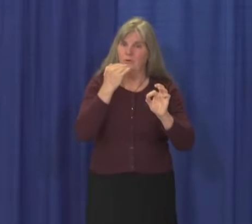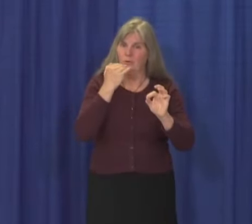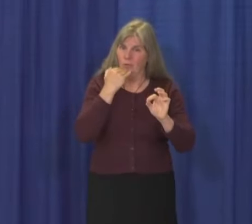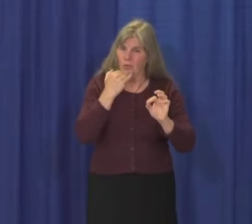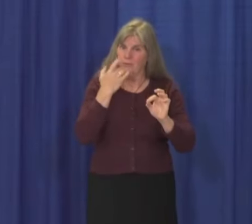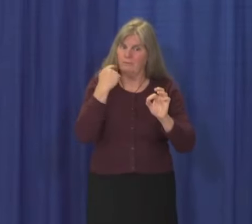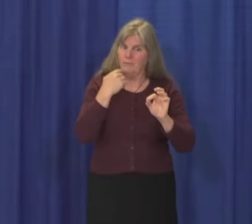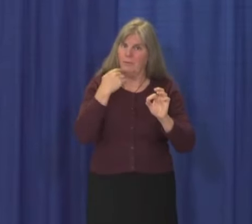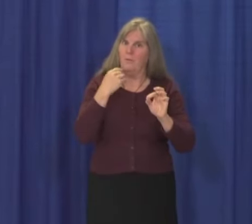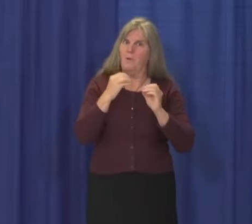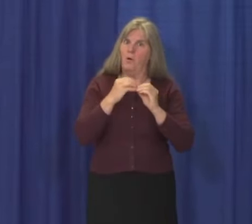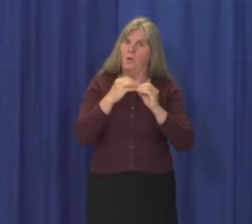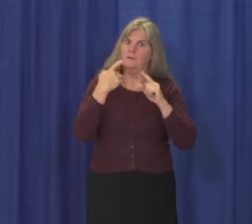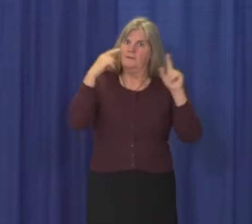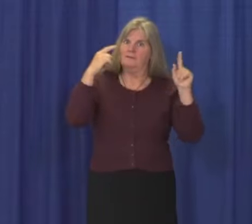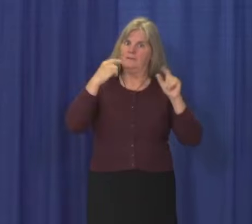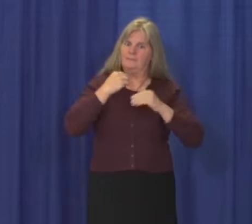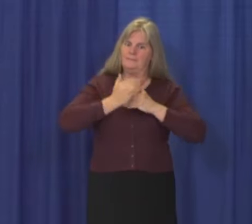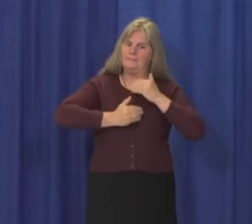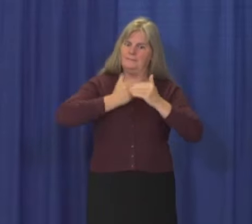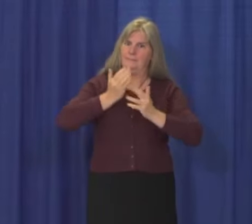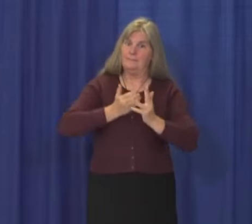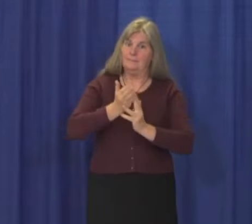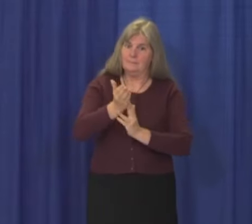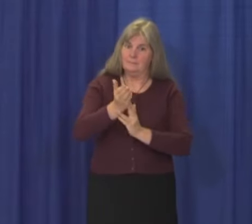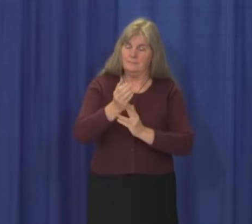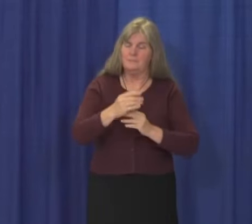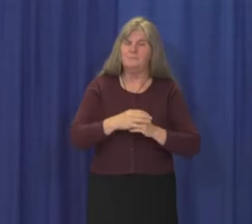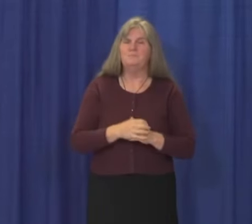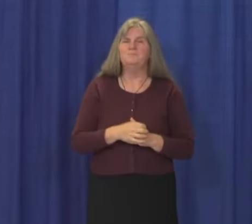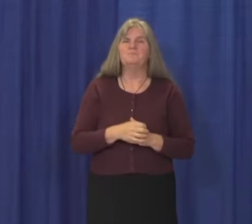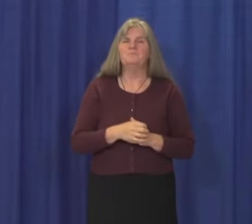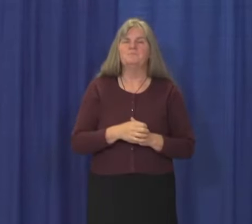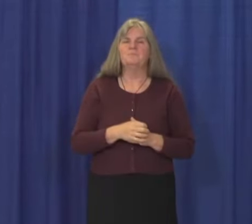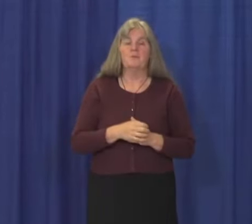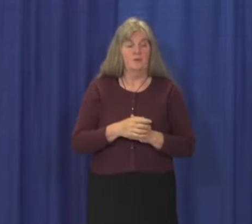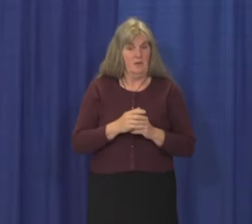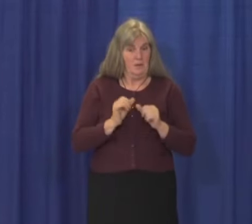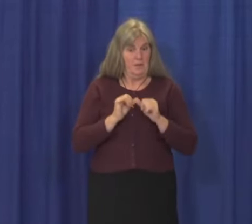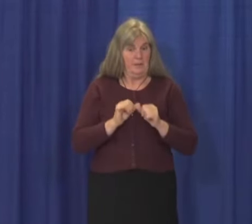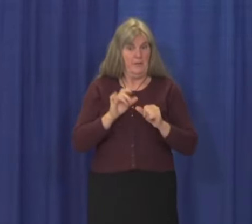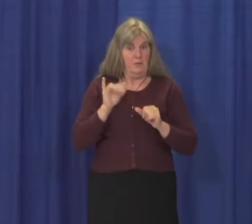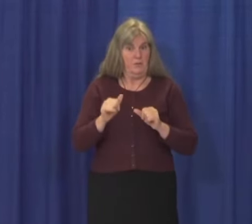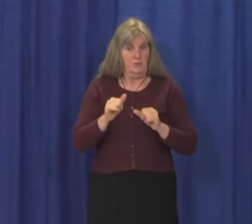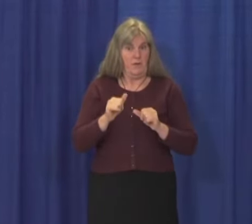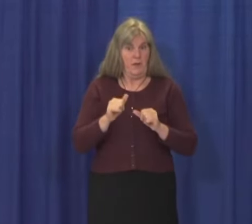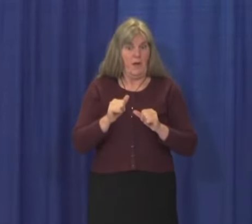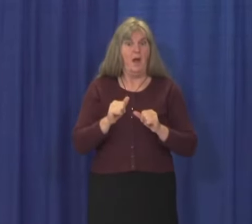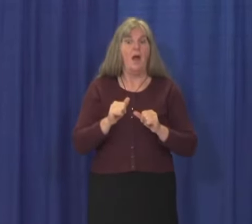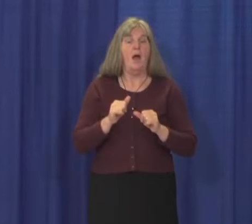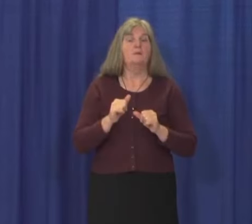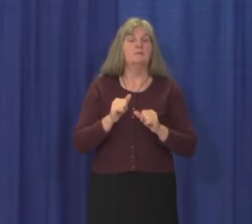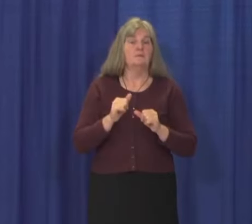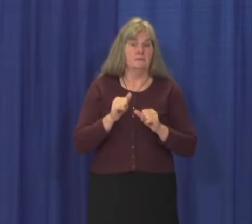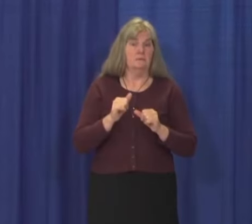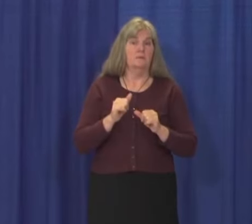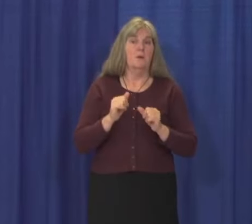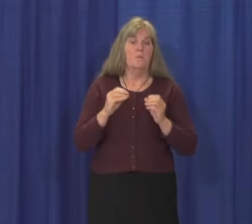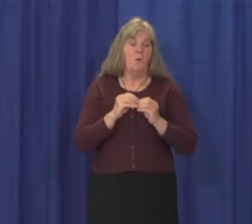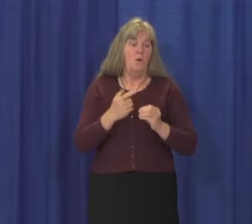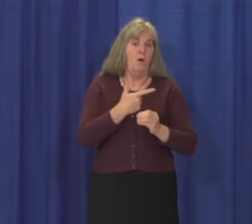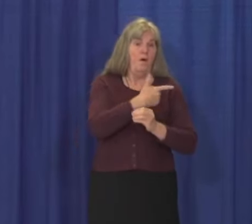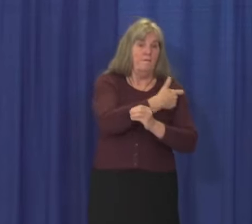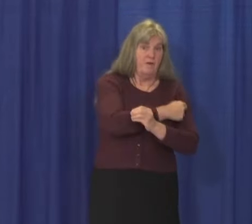see. And we're confident that we're getting through this. And if this trend continues, we will be lifting the state of